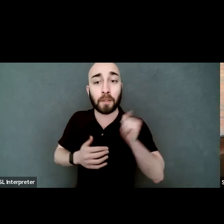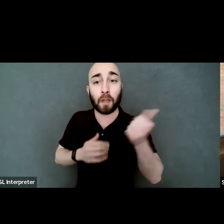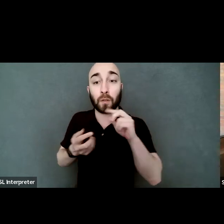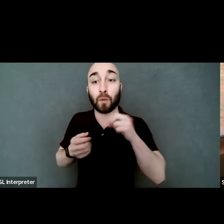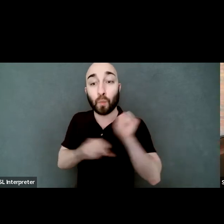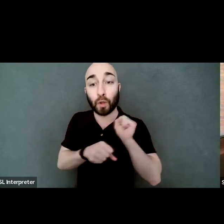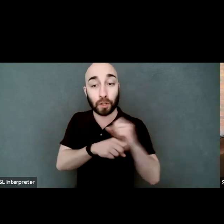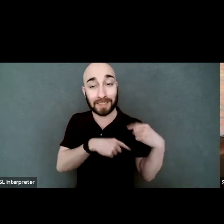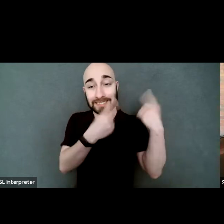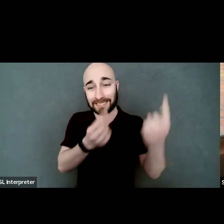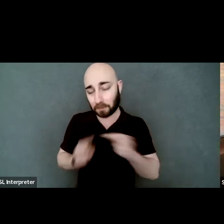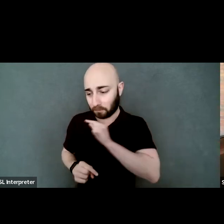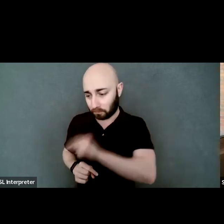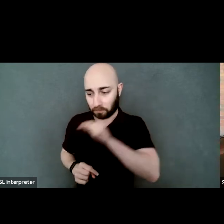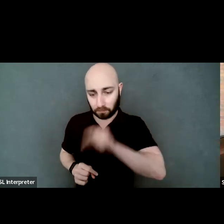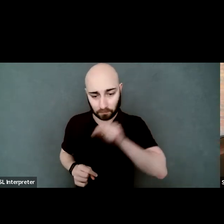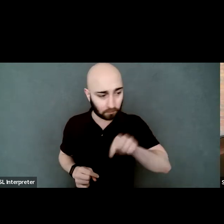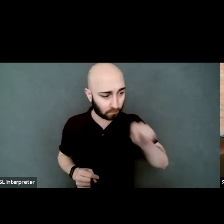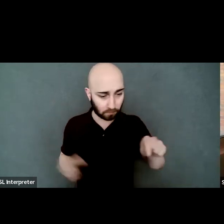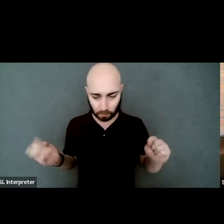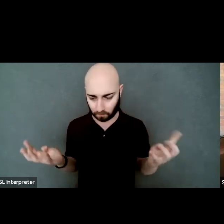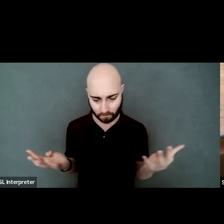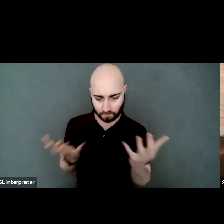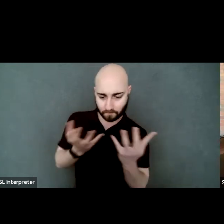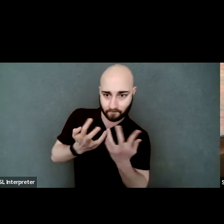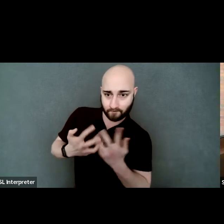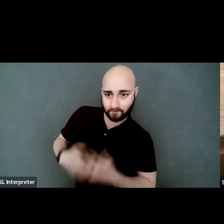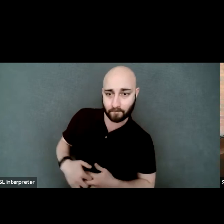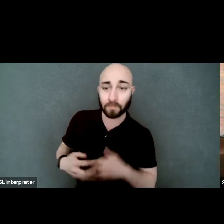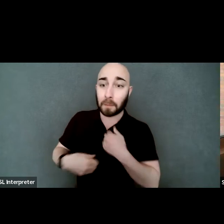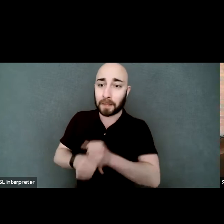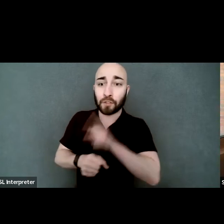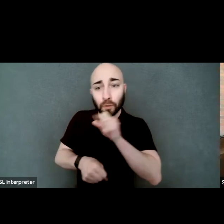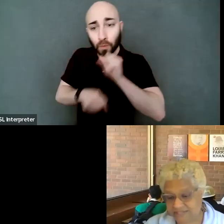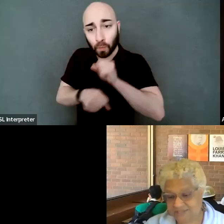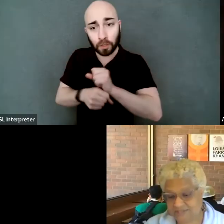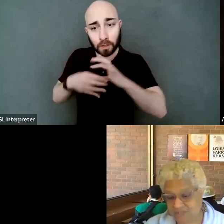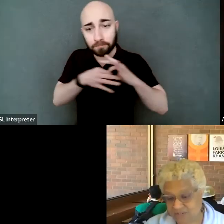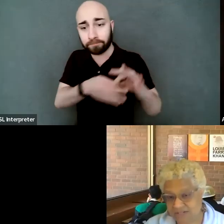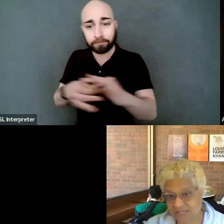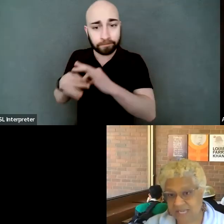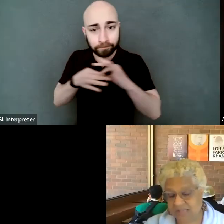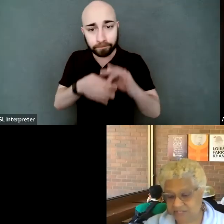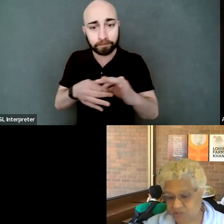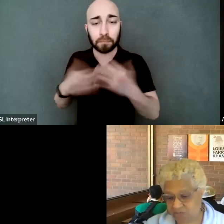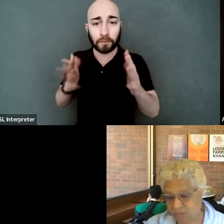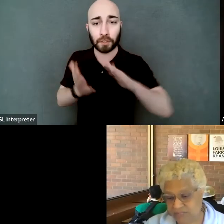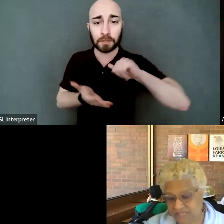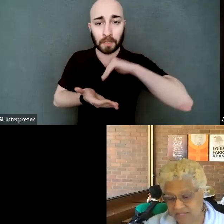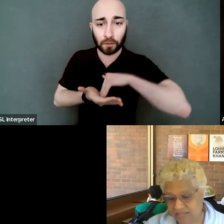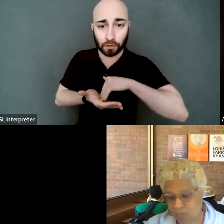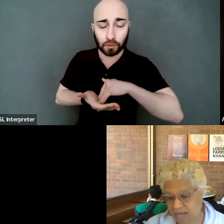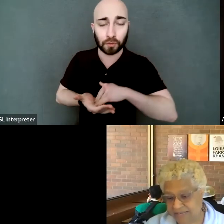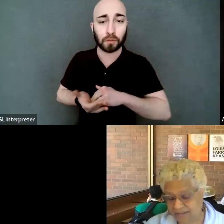done in the past and work that's coming. We want to make sure that the work is cohesive, that it's centered, that it's